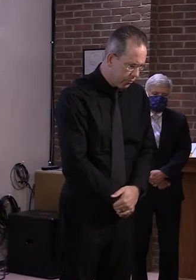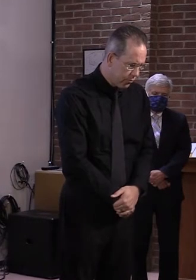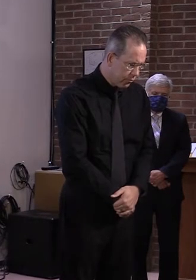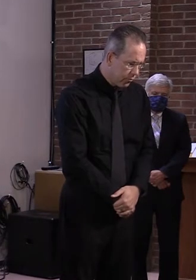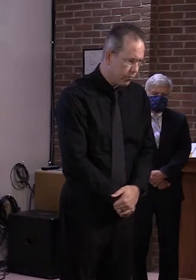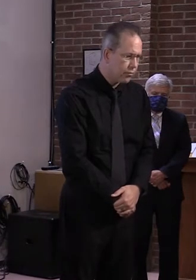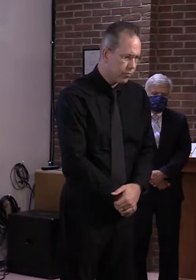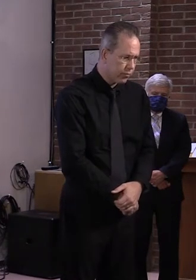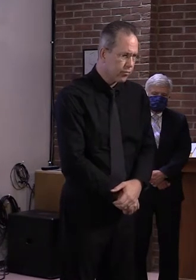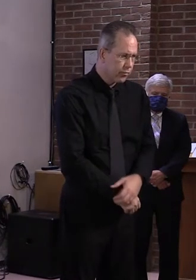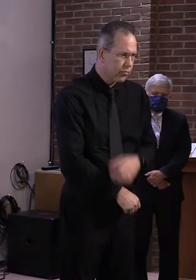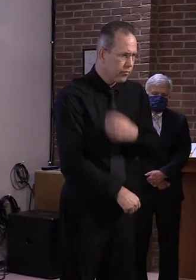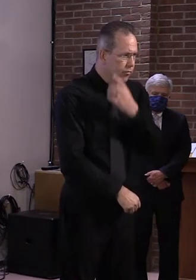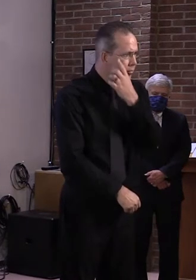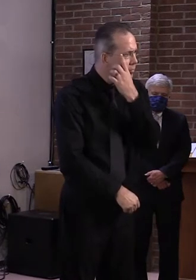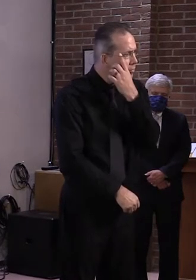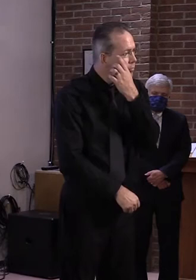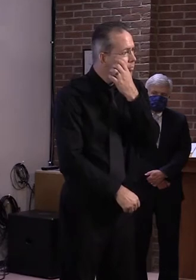Hi, Governor. Thanks for taking the call.